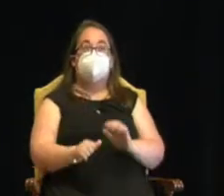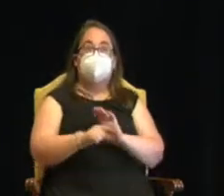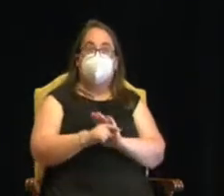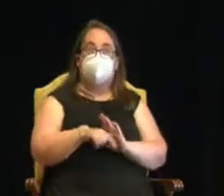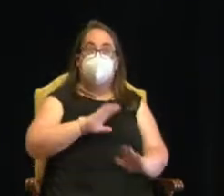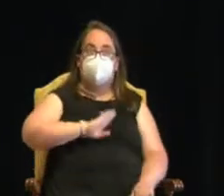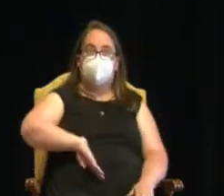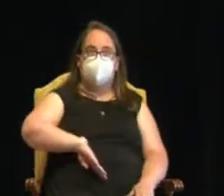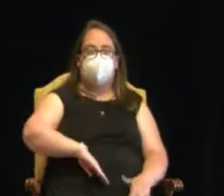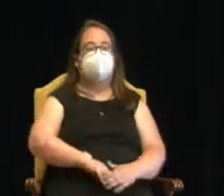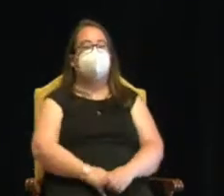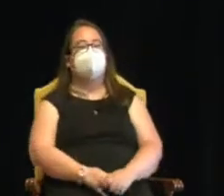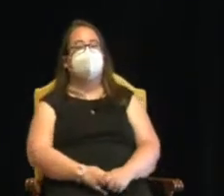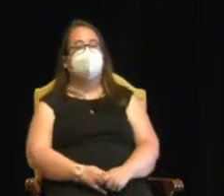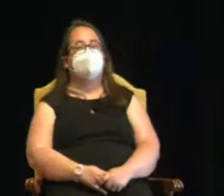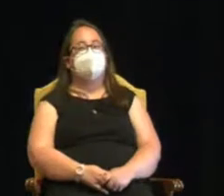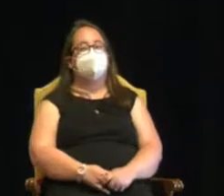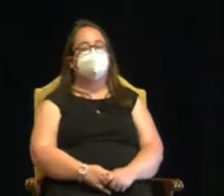negative.